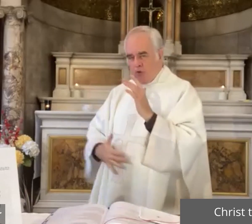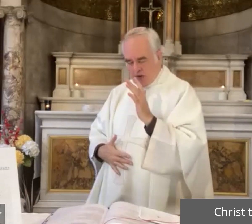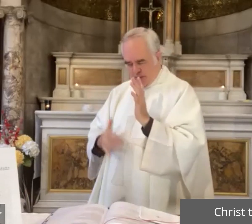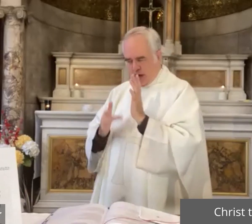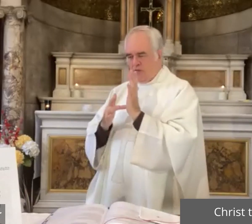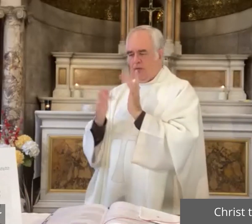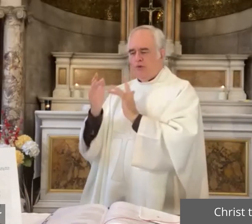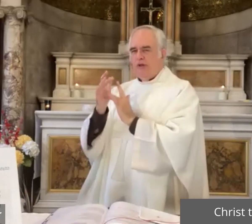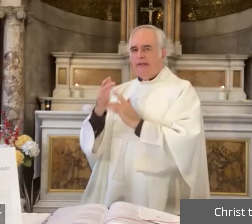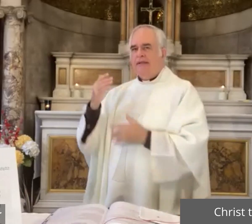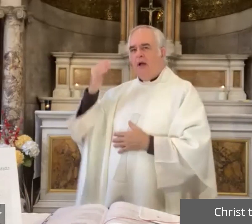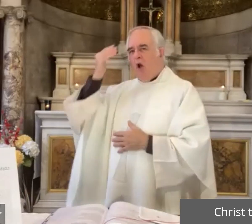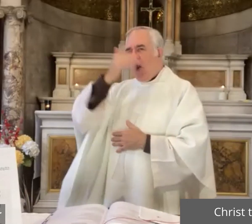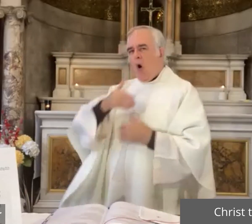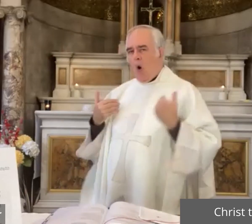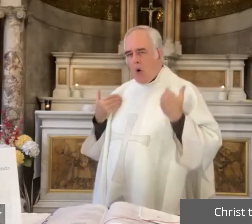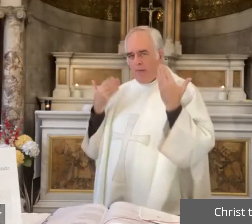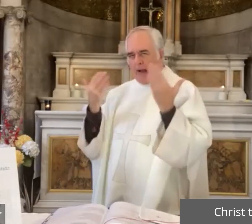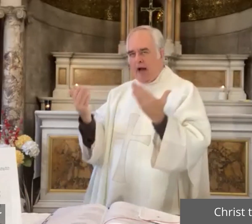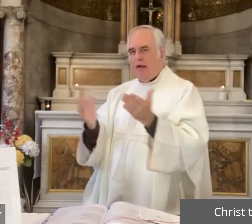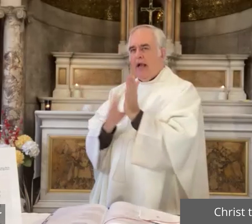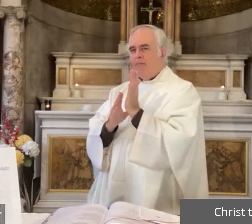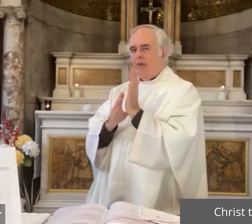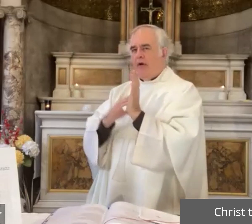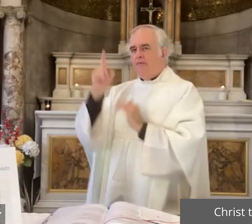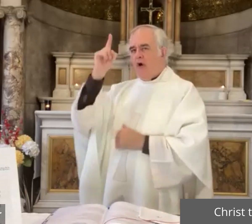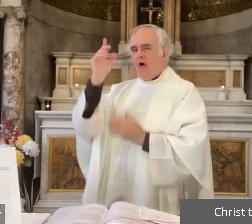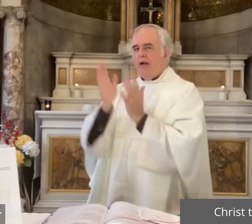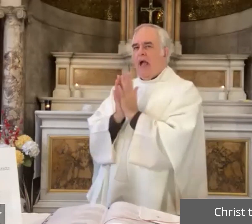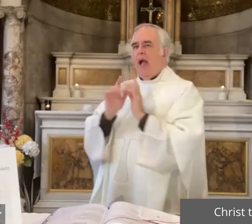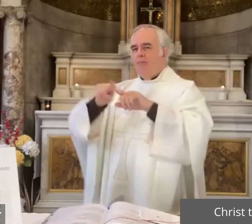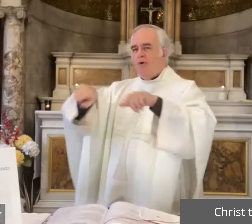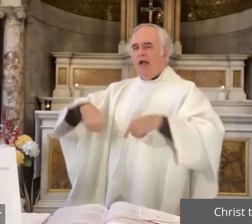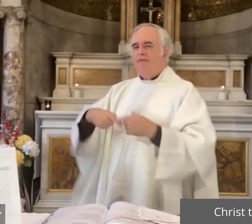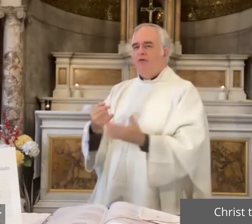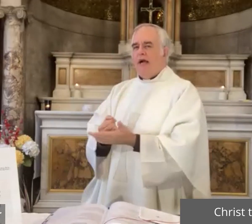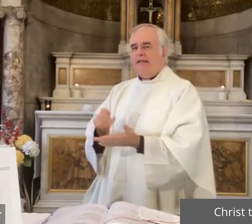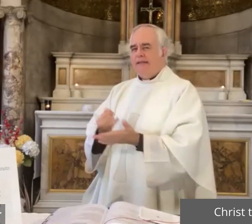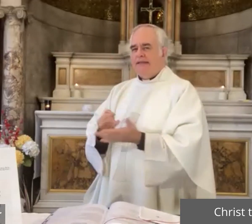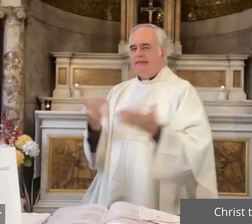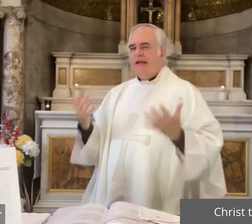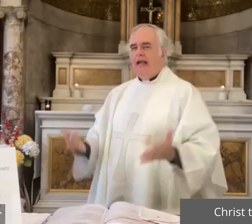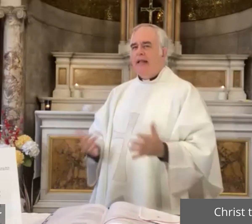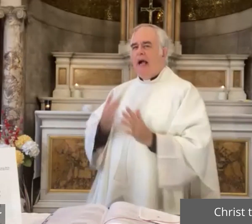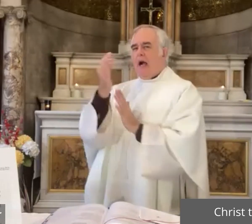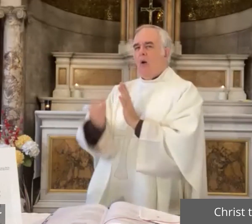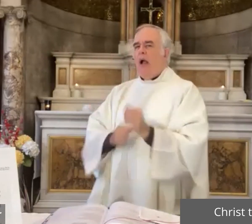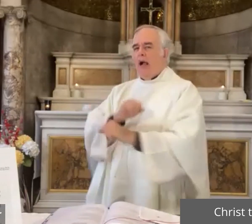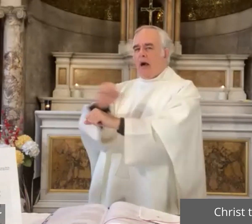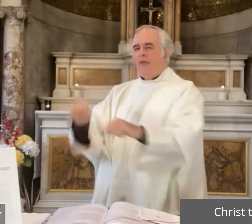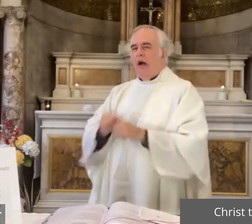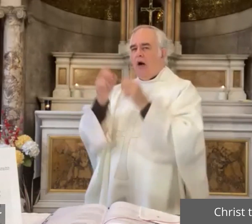is the fruit of thy womb, Jesus. Holy Mary, Mother of God, pray for us sinners